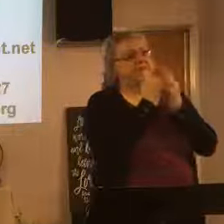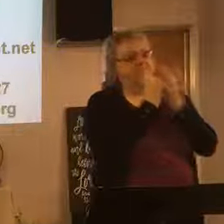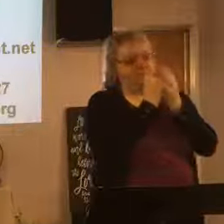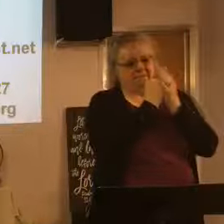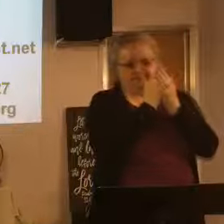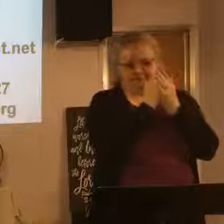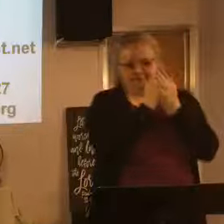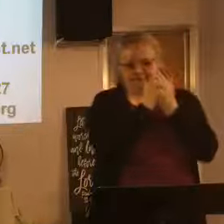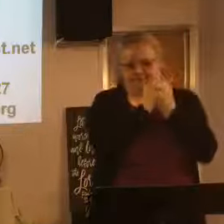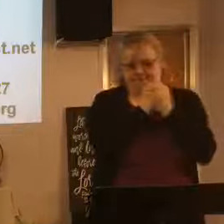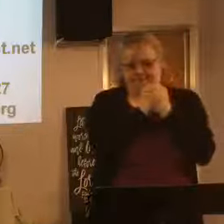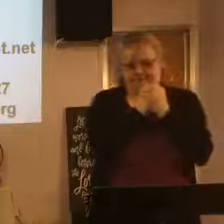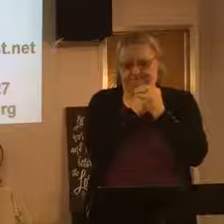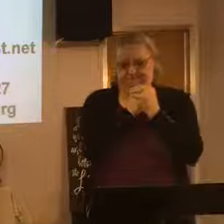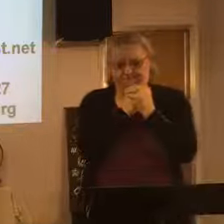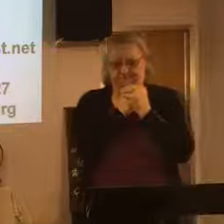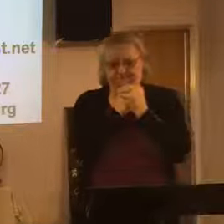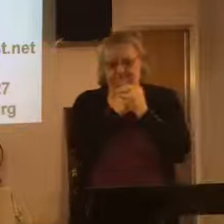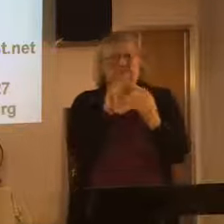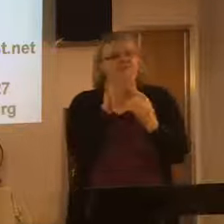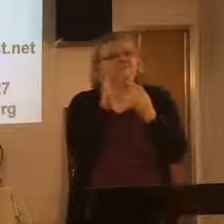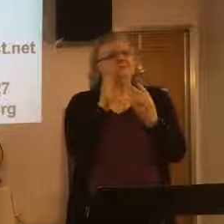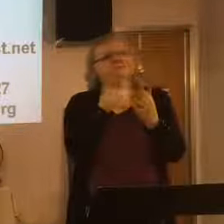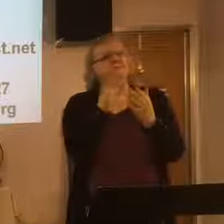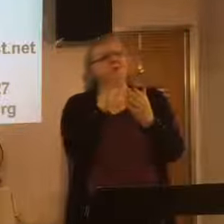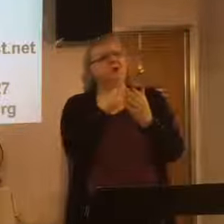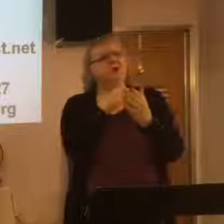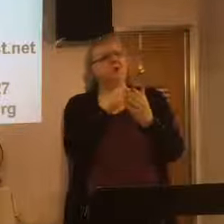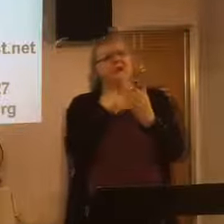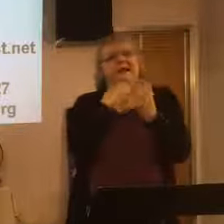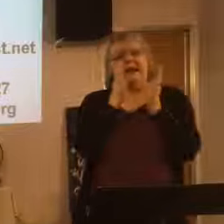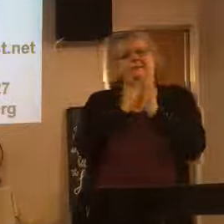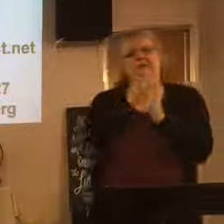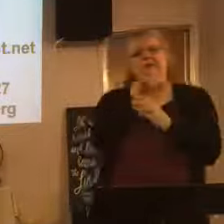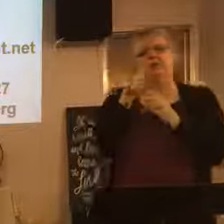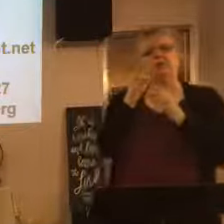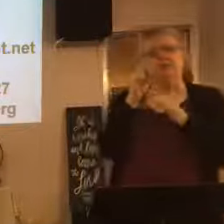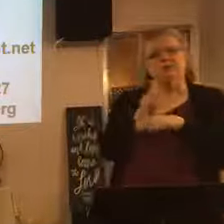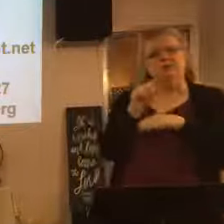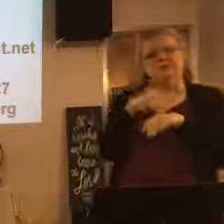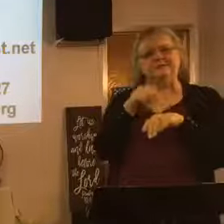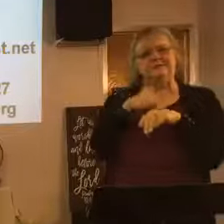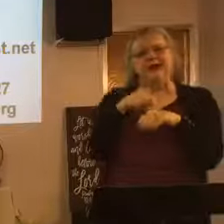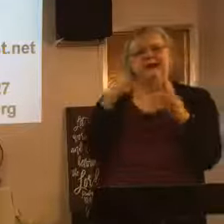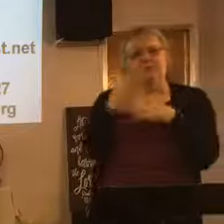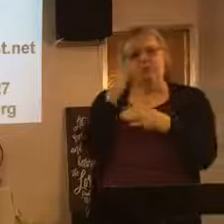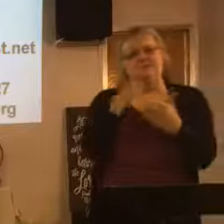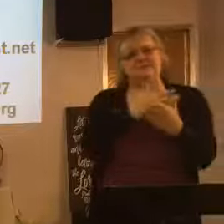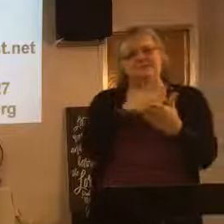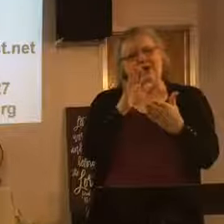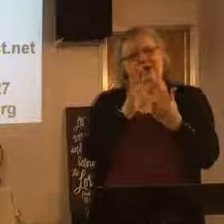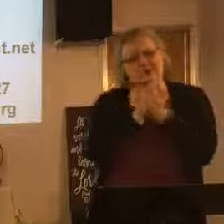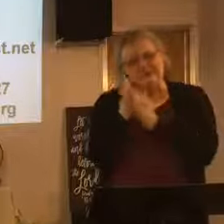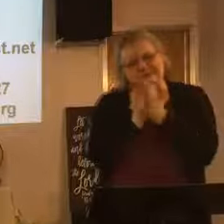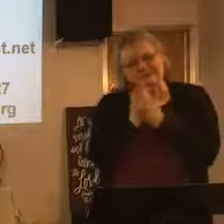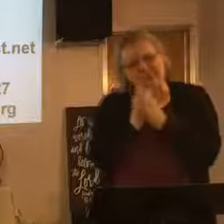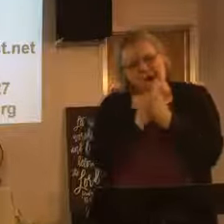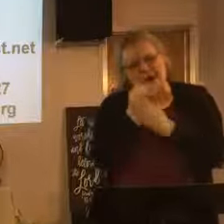and amen. We have a special song. Will you use this time during this song? Let it